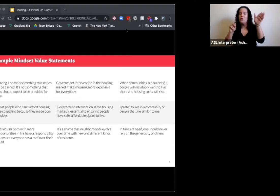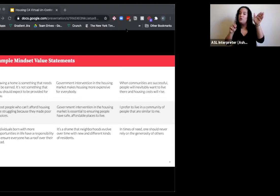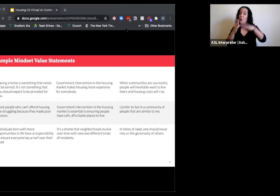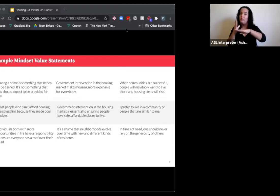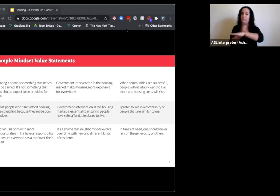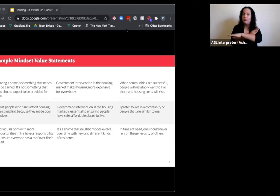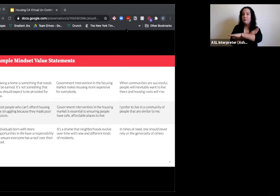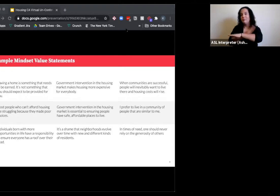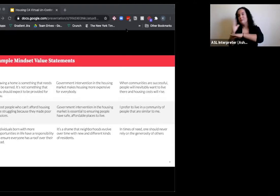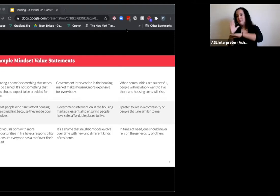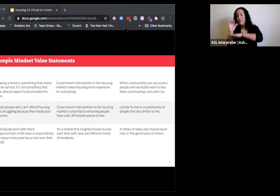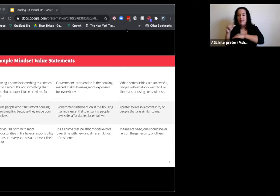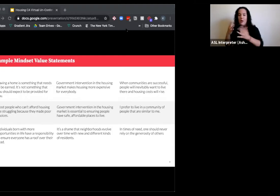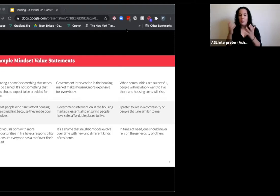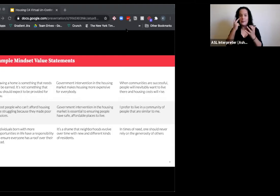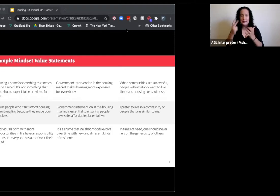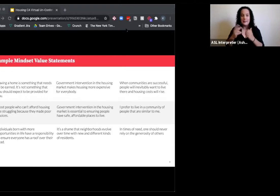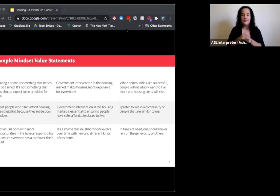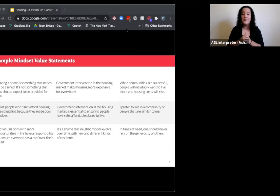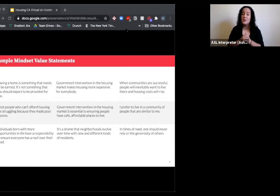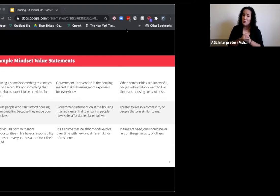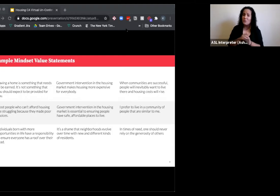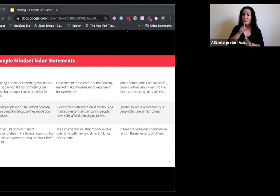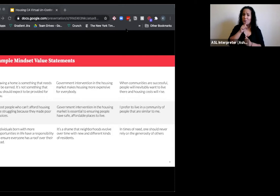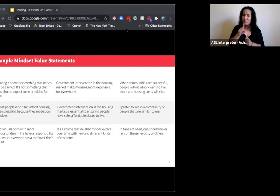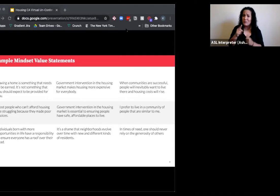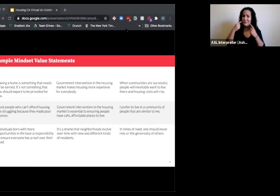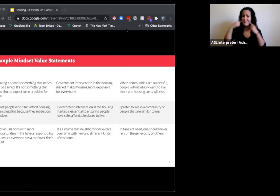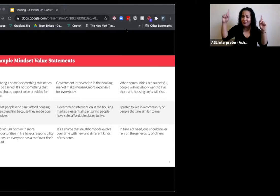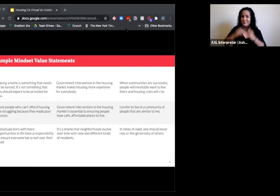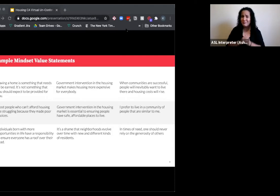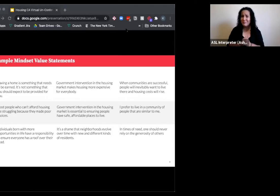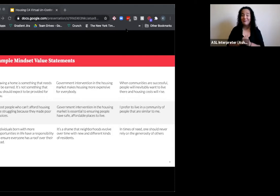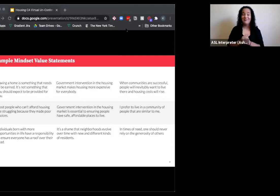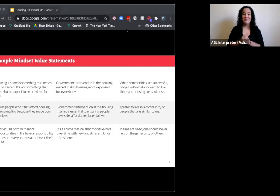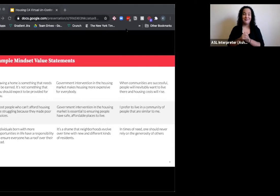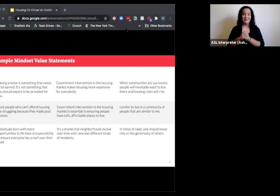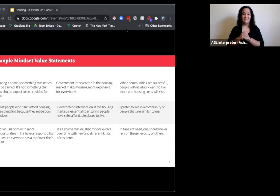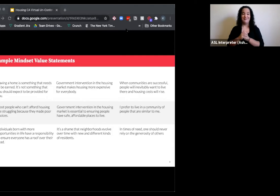clustered agreement. And it worked really well. So this tells us a lot about,